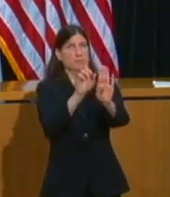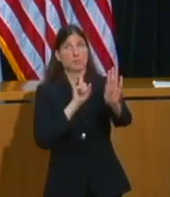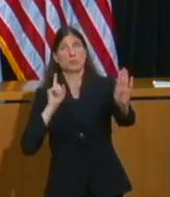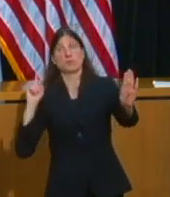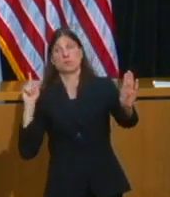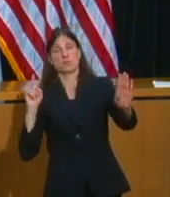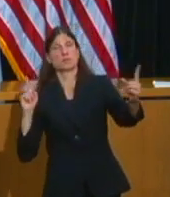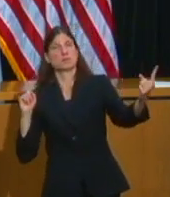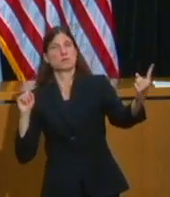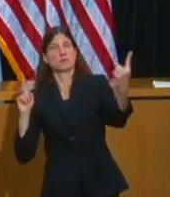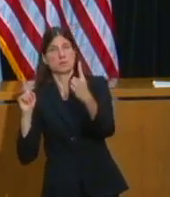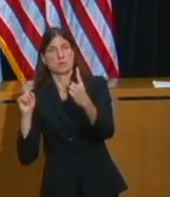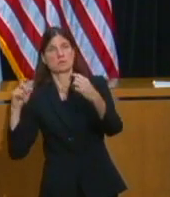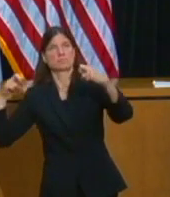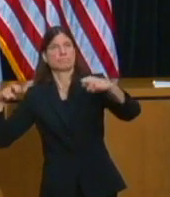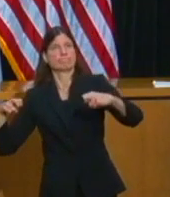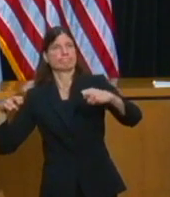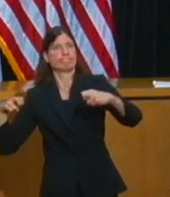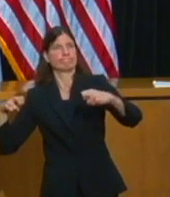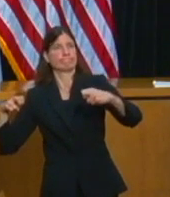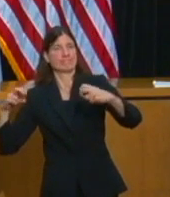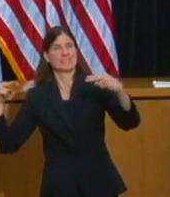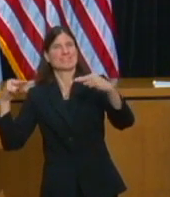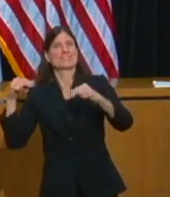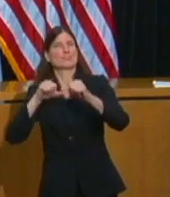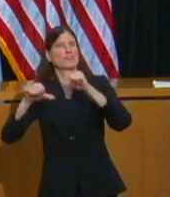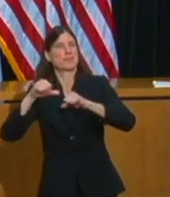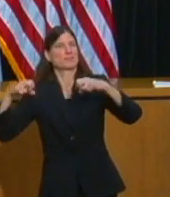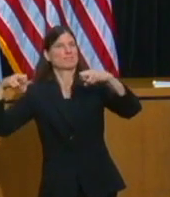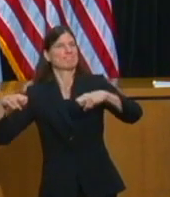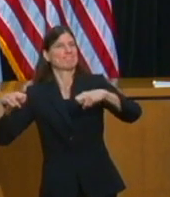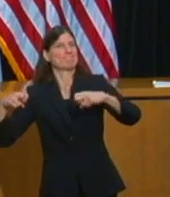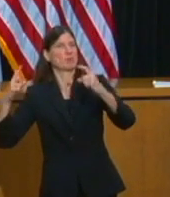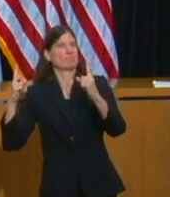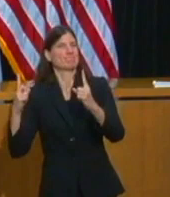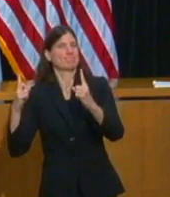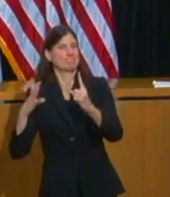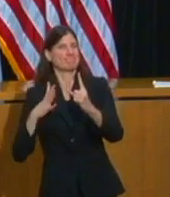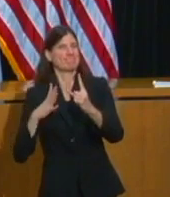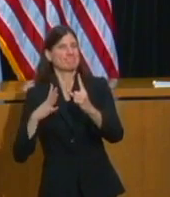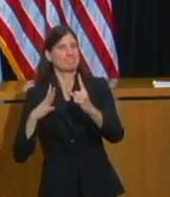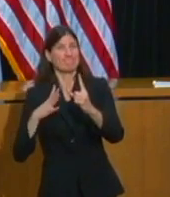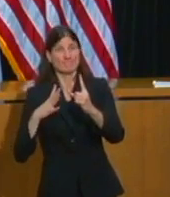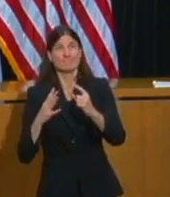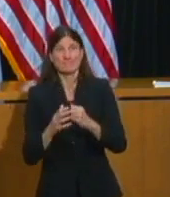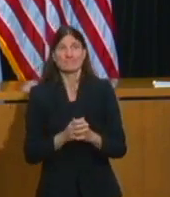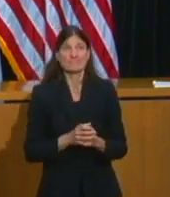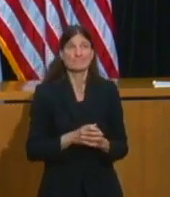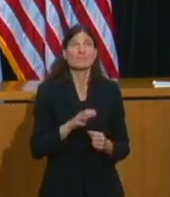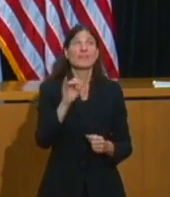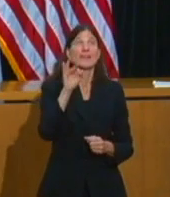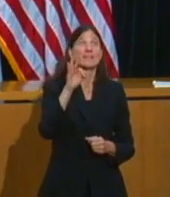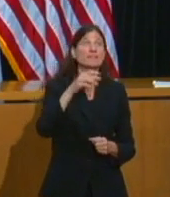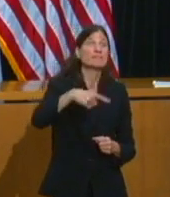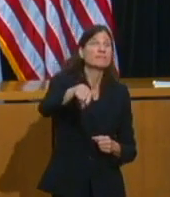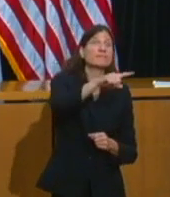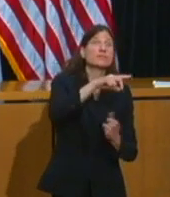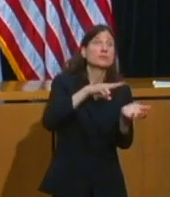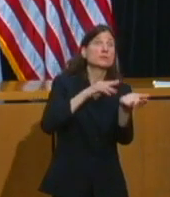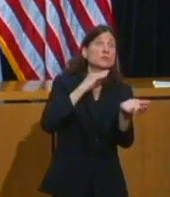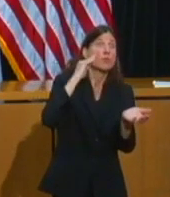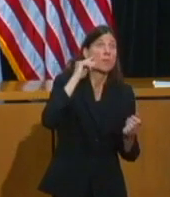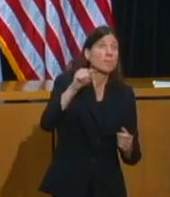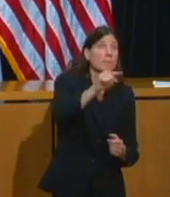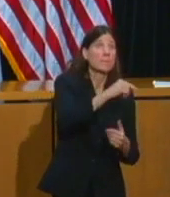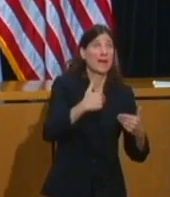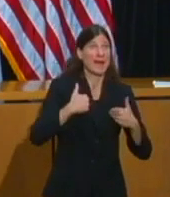COVID cannot be visited at this time. A resident who has recovered may be visited. Visitors